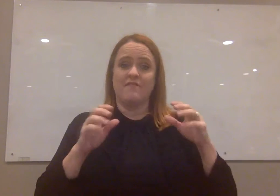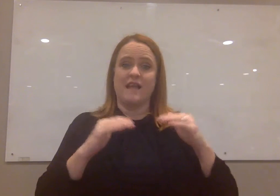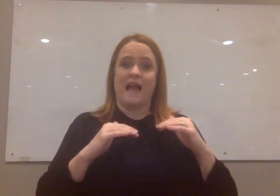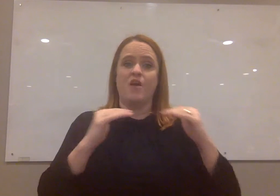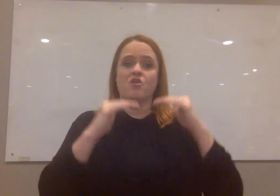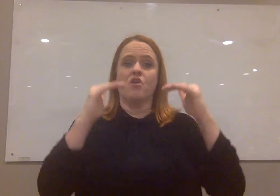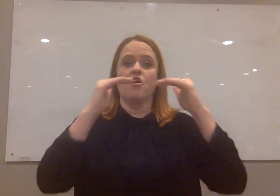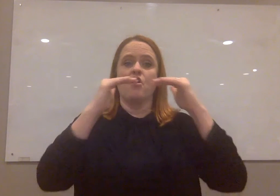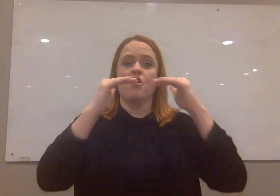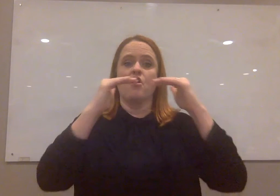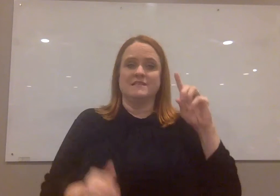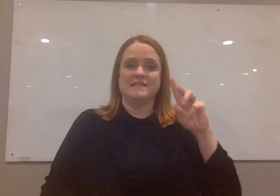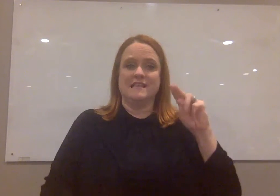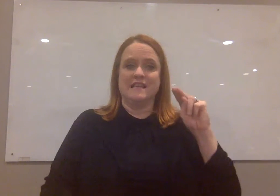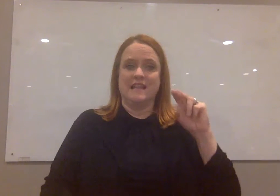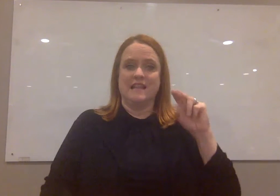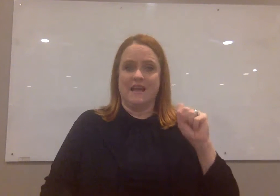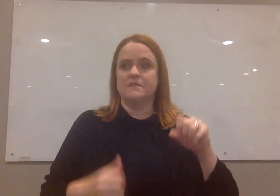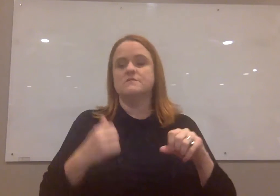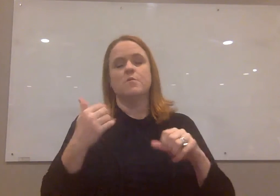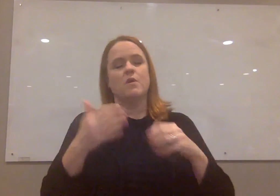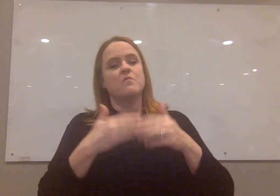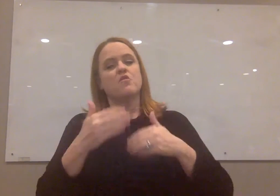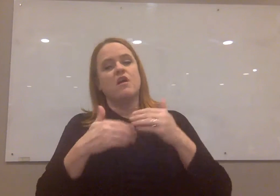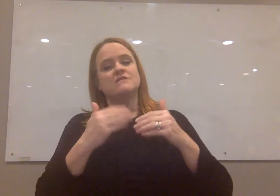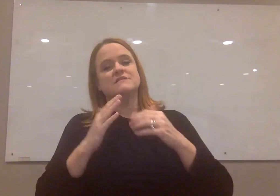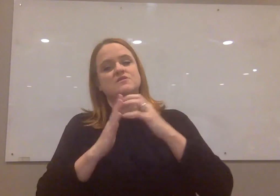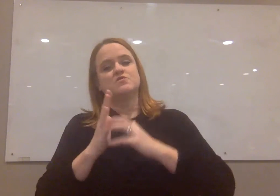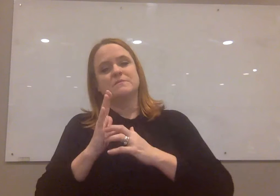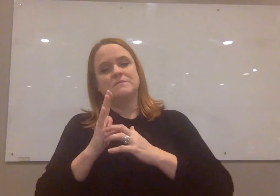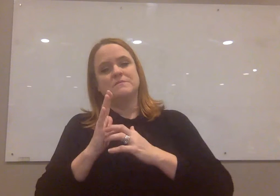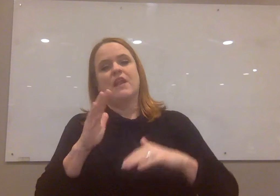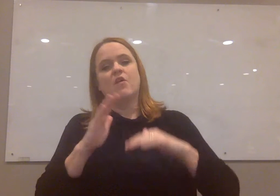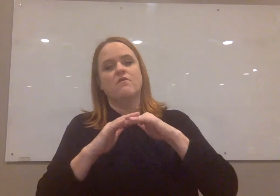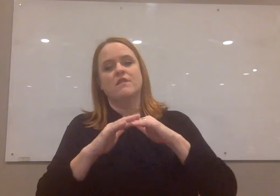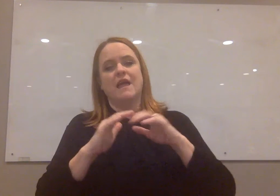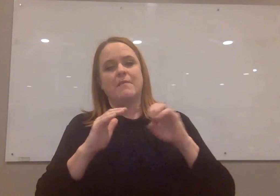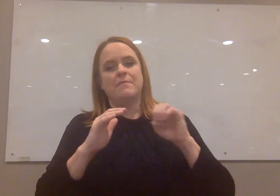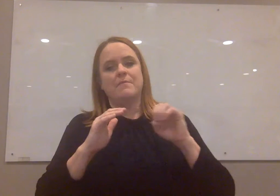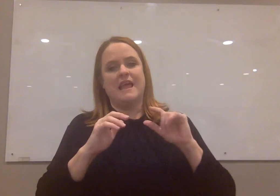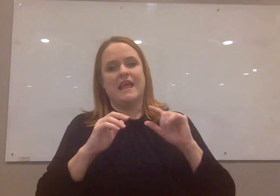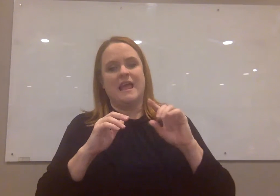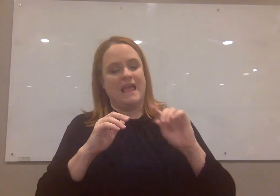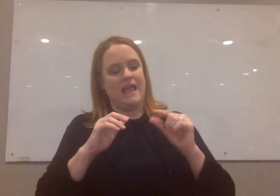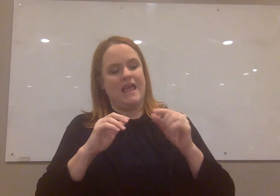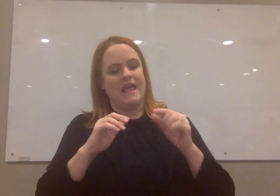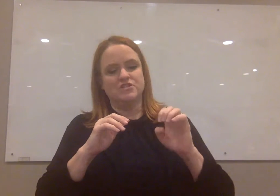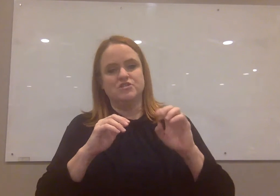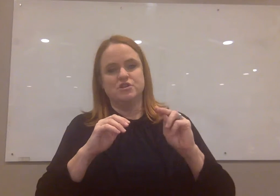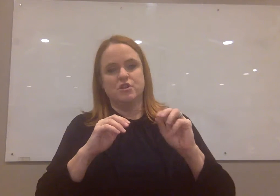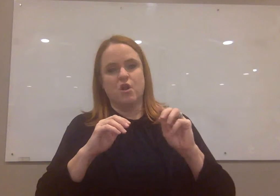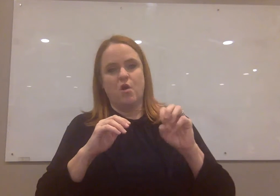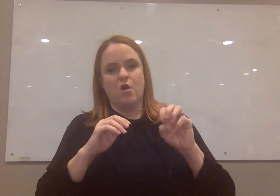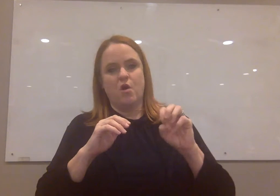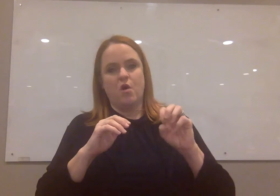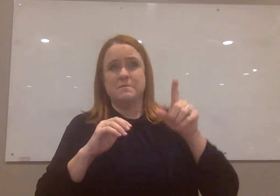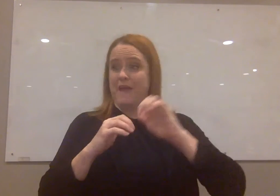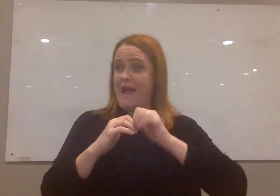though, and the process group thing wasn't. It was like overlapping edge nodes. No, I So- agree. But if you think about how would you implement a registry for